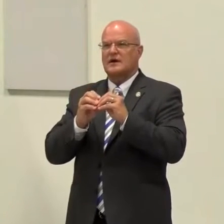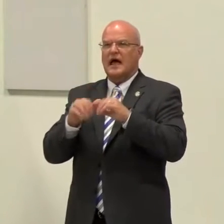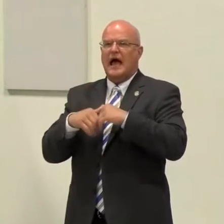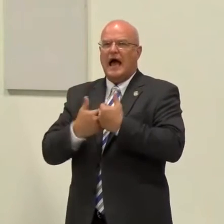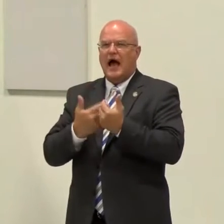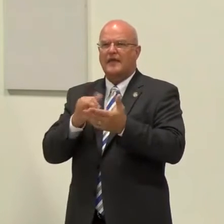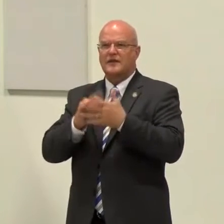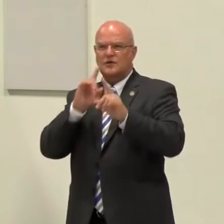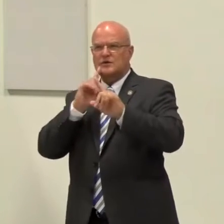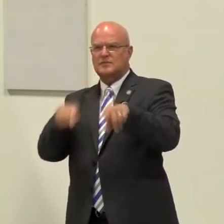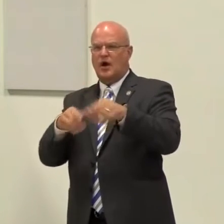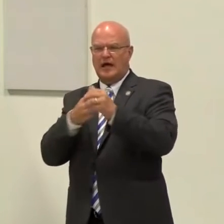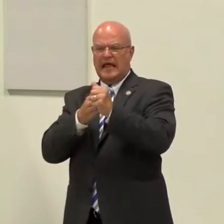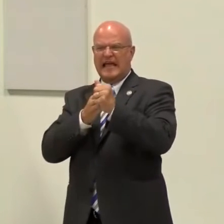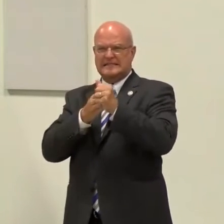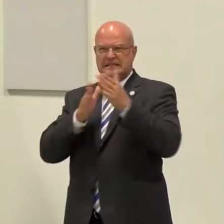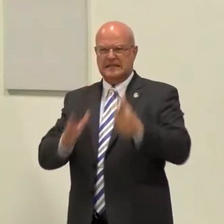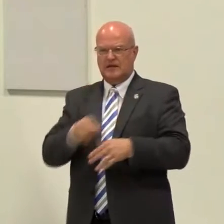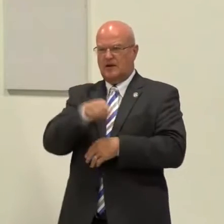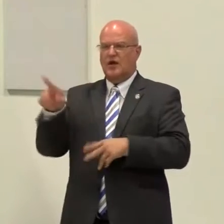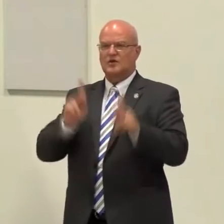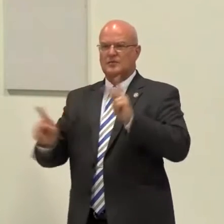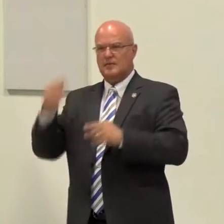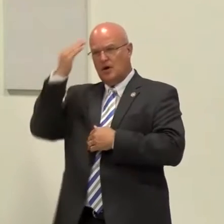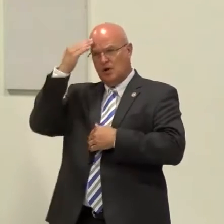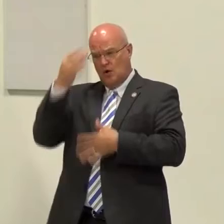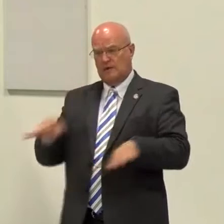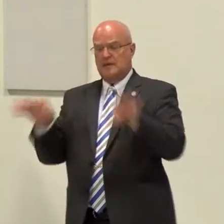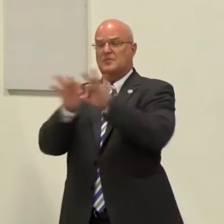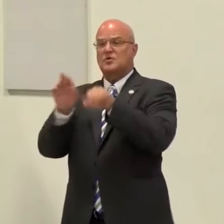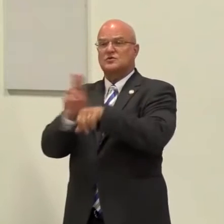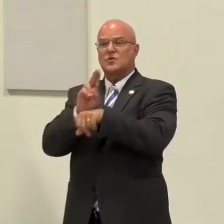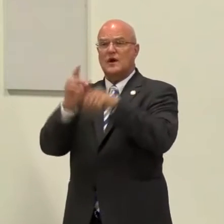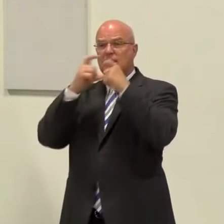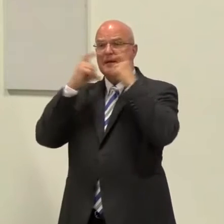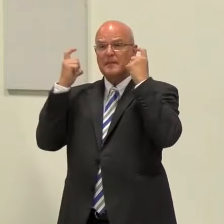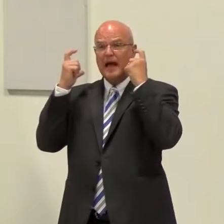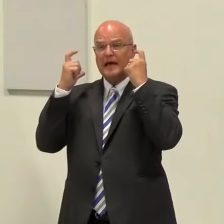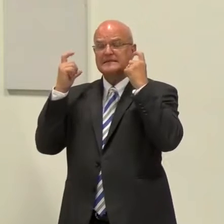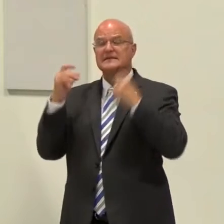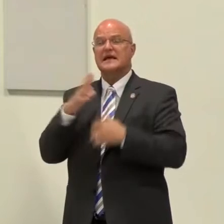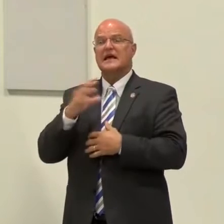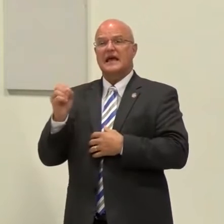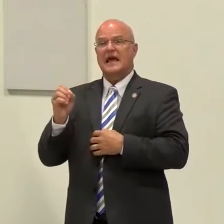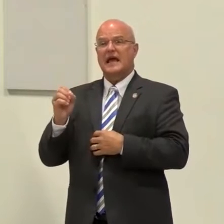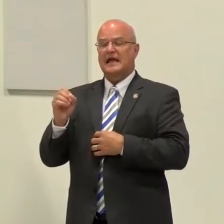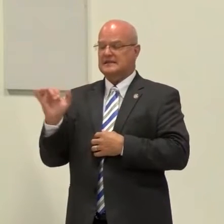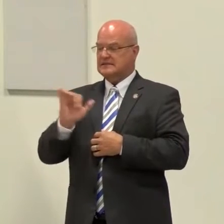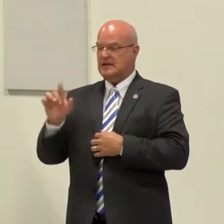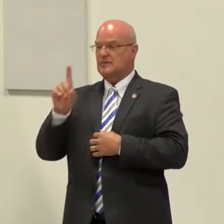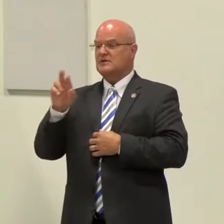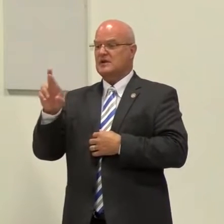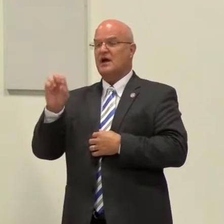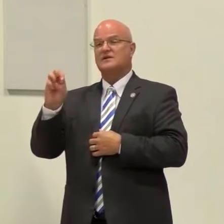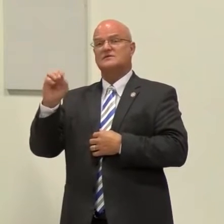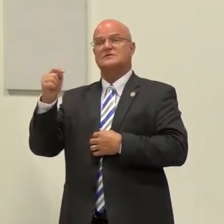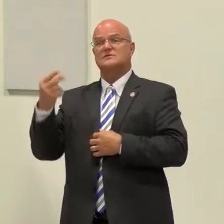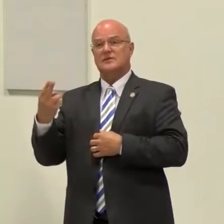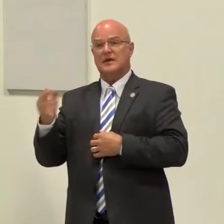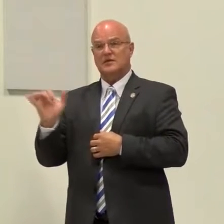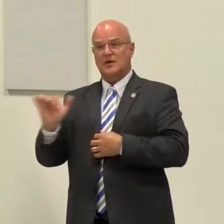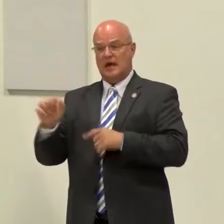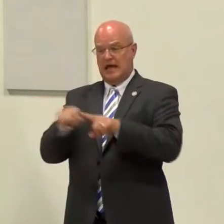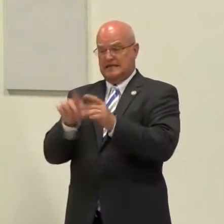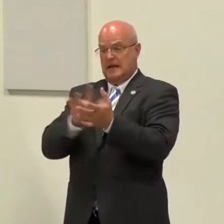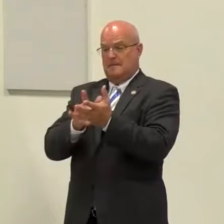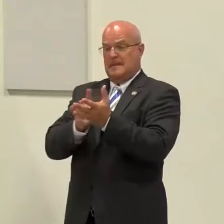How is it you respond as a leader to those folks, knowing the importance of wearing a mask? And my same to Dr. Smith as well, is as a